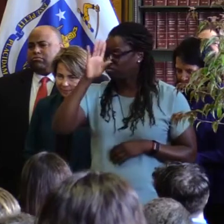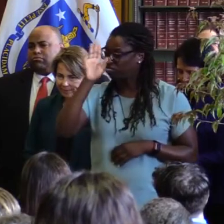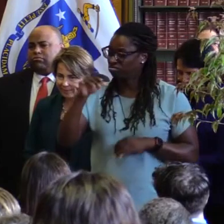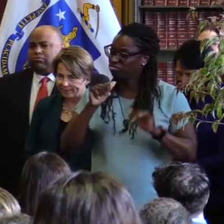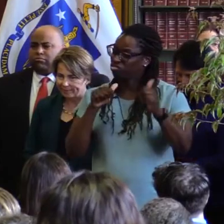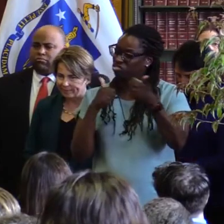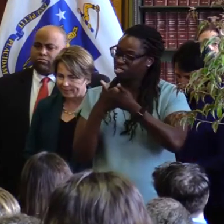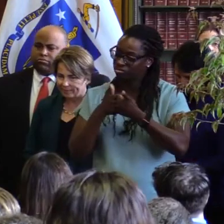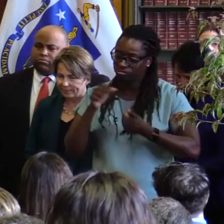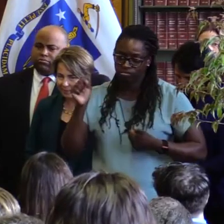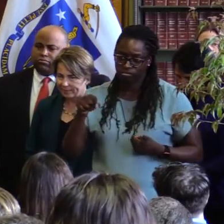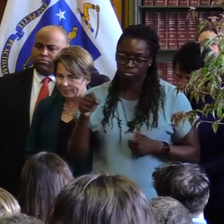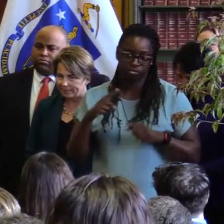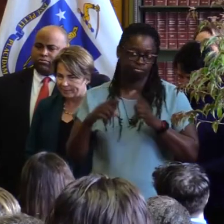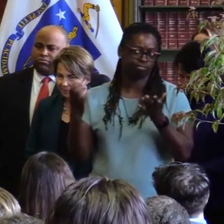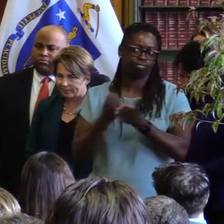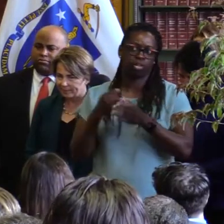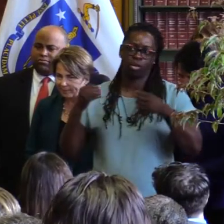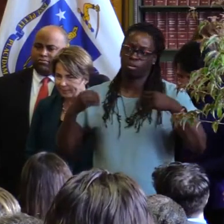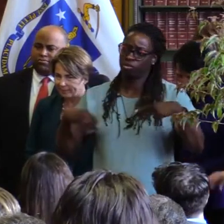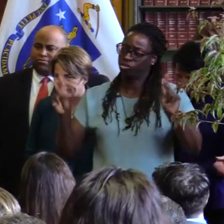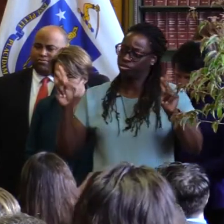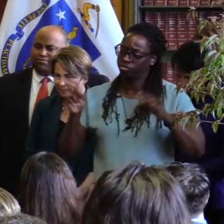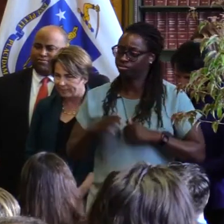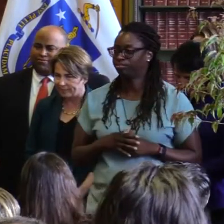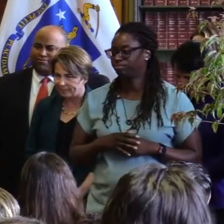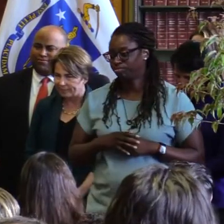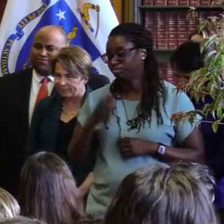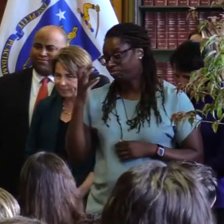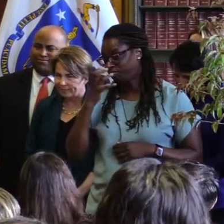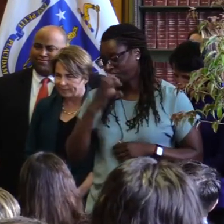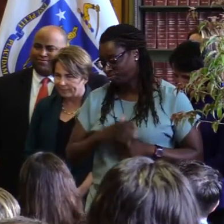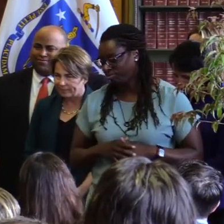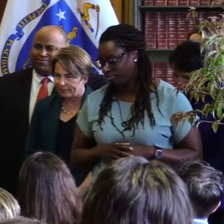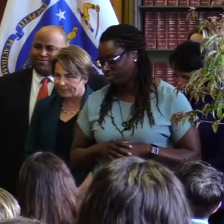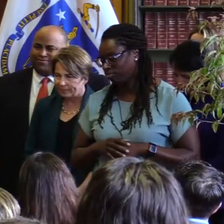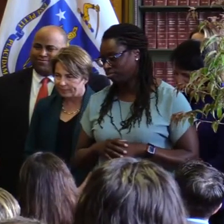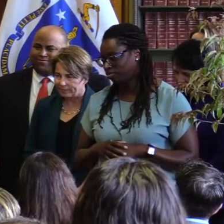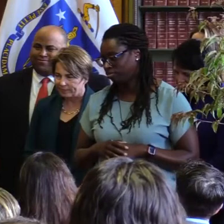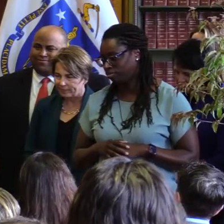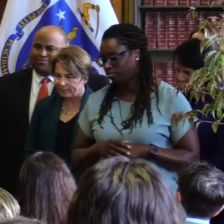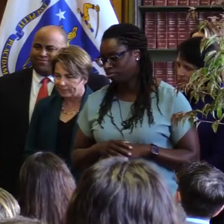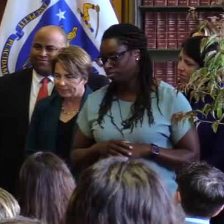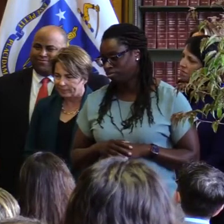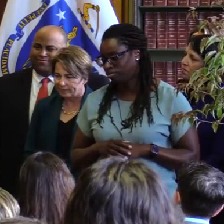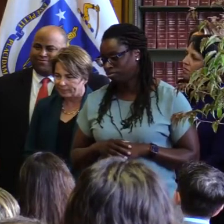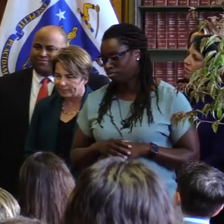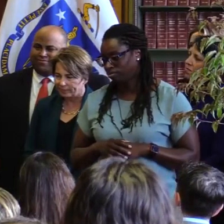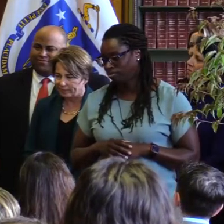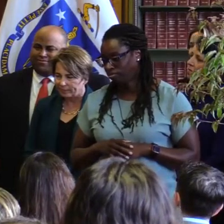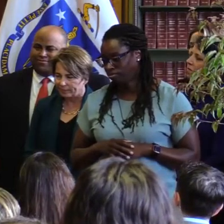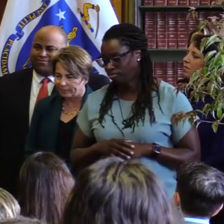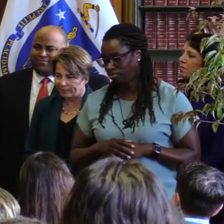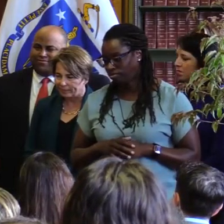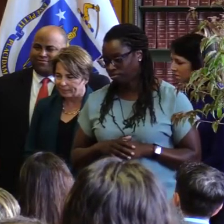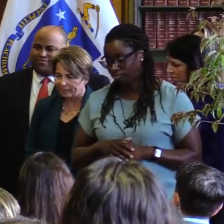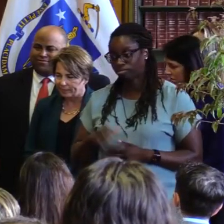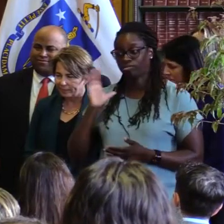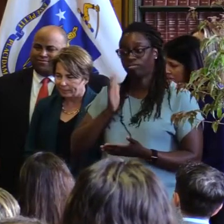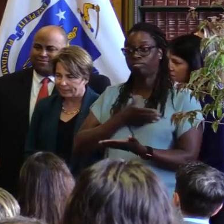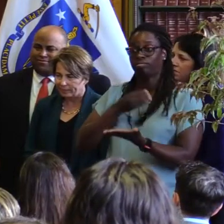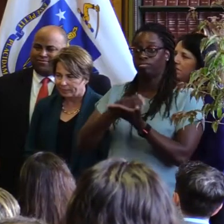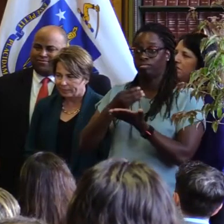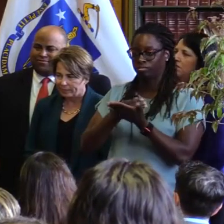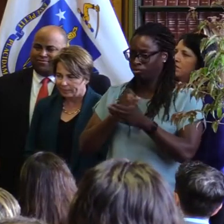So there cannot be, in my mind, a much better use of these state funds than to unlock all